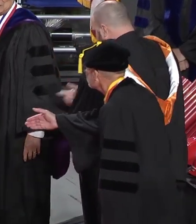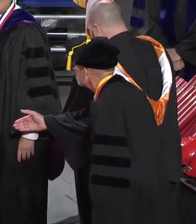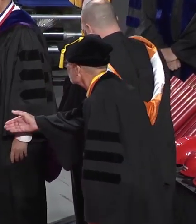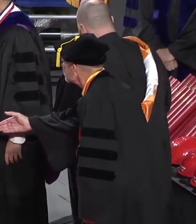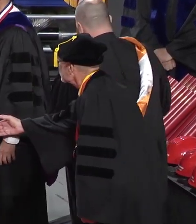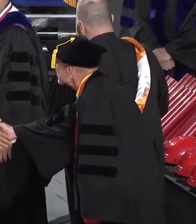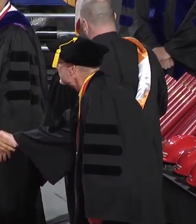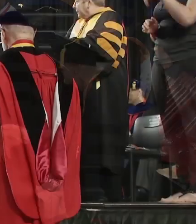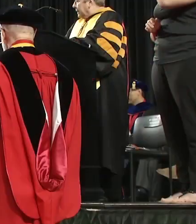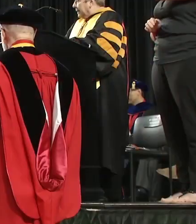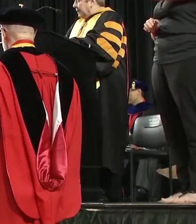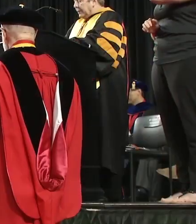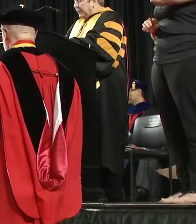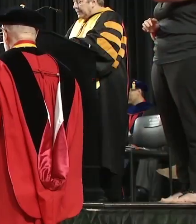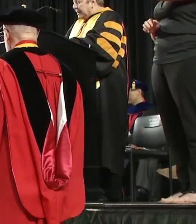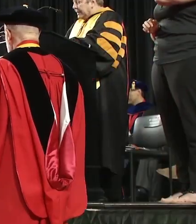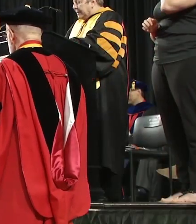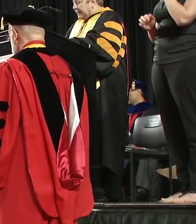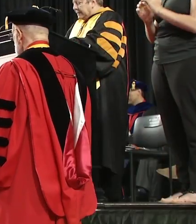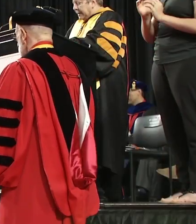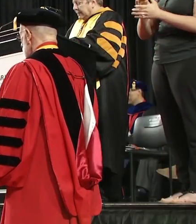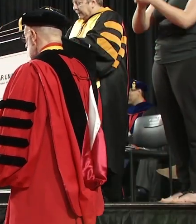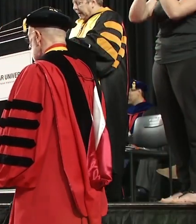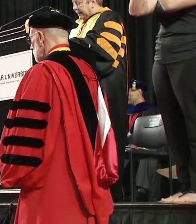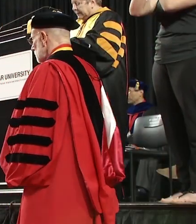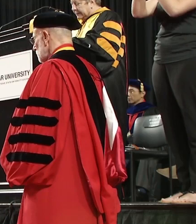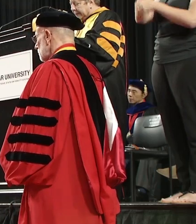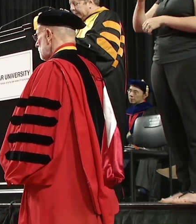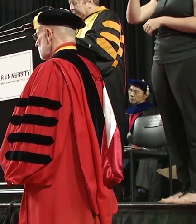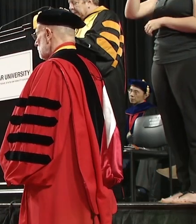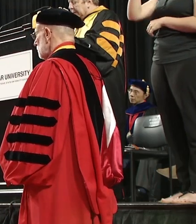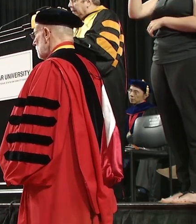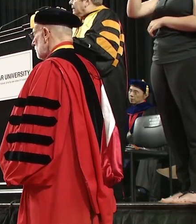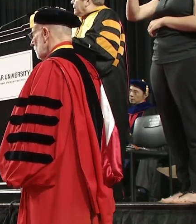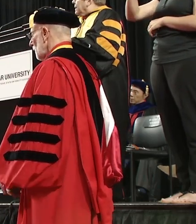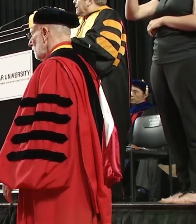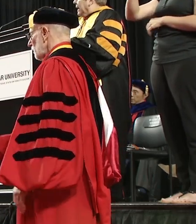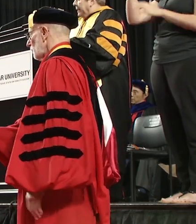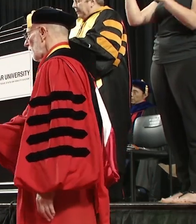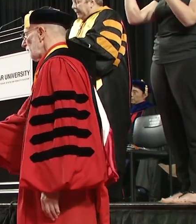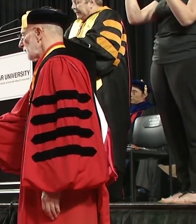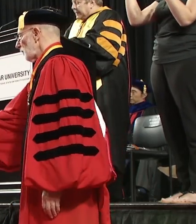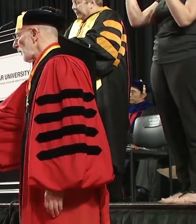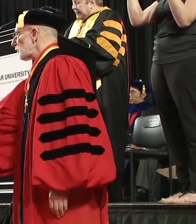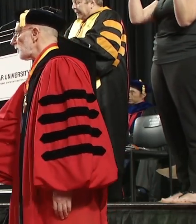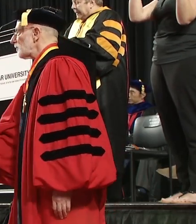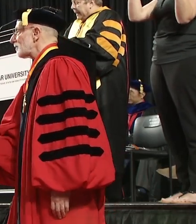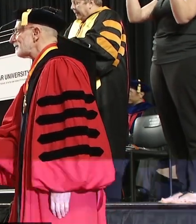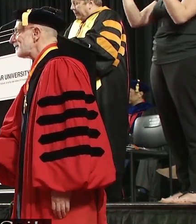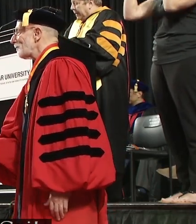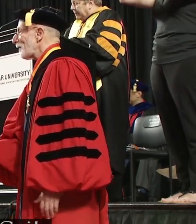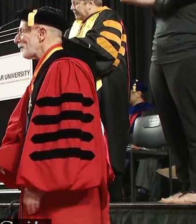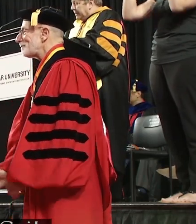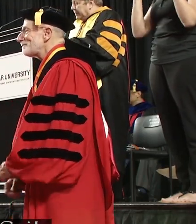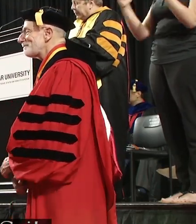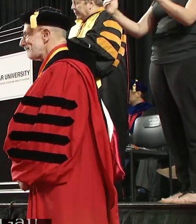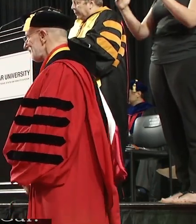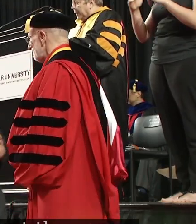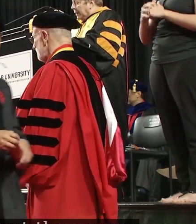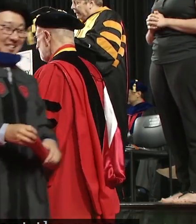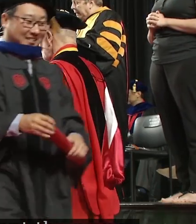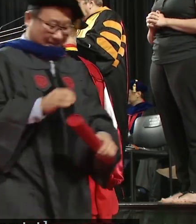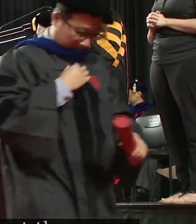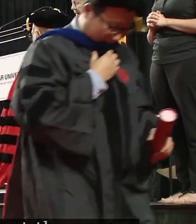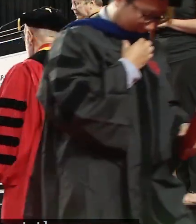Congratulations, Dr. Guy. I am pleased to present the name of